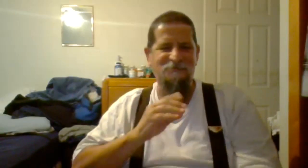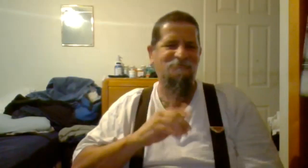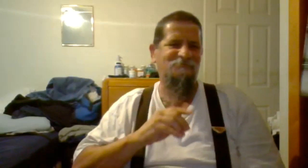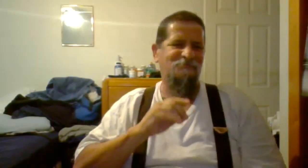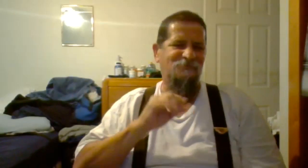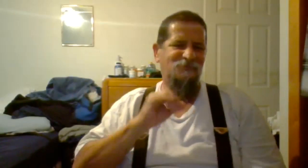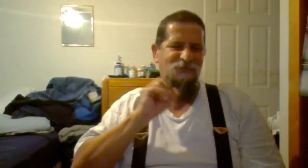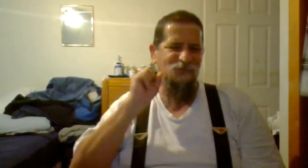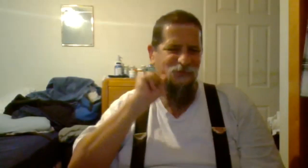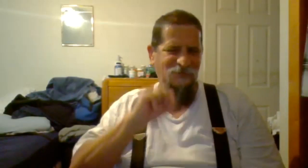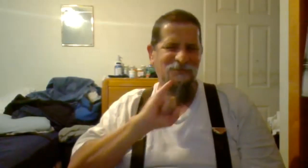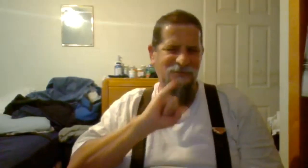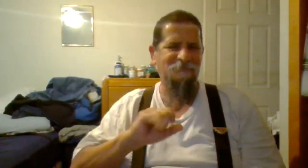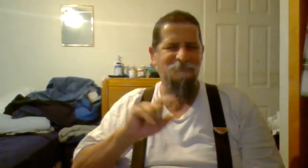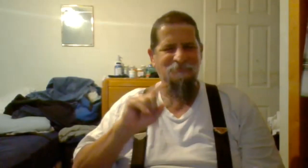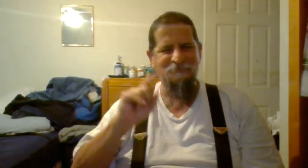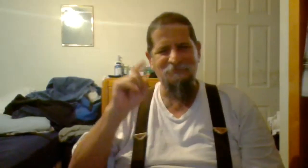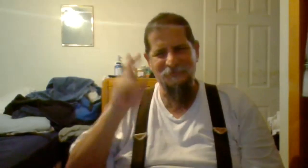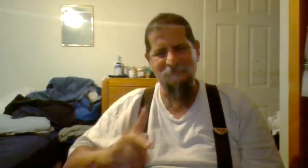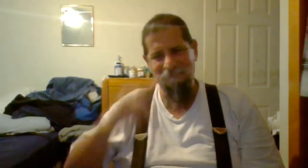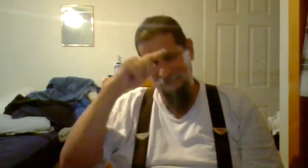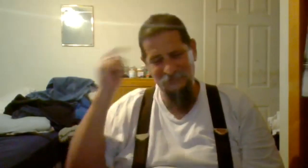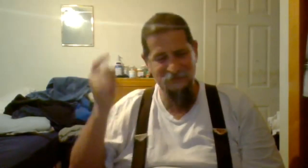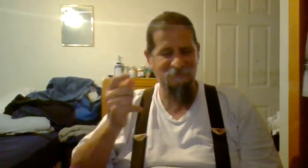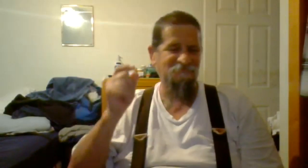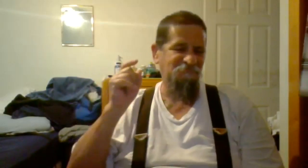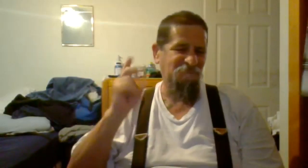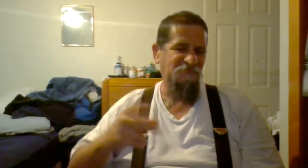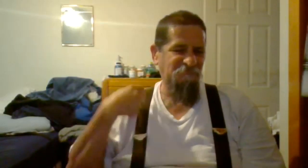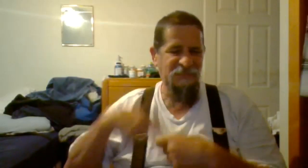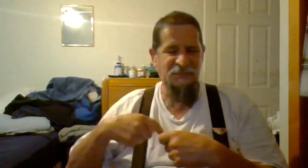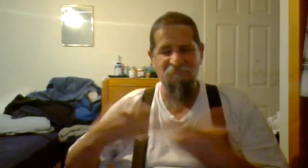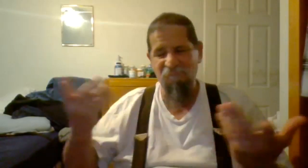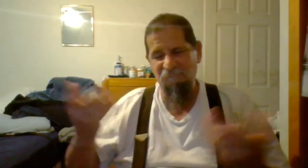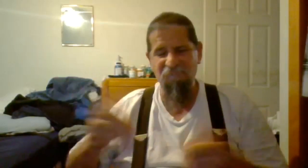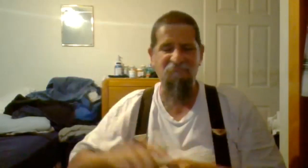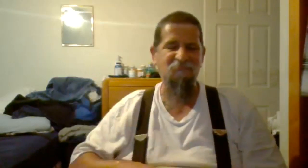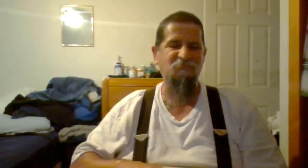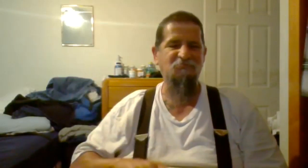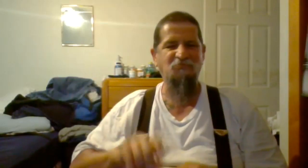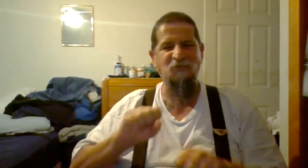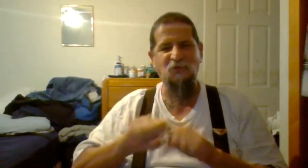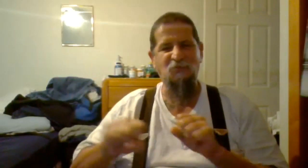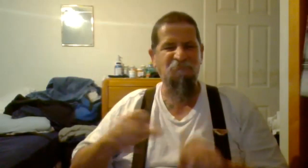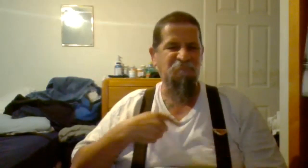I do have one granddaughter who is half Black, half Spanish.